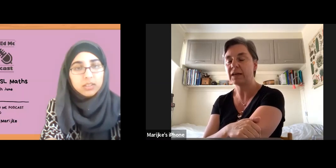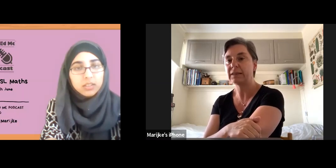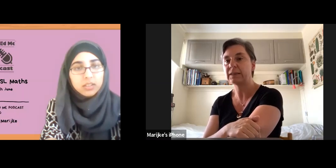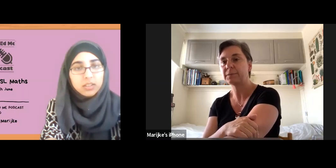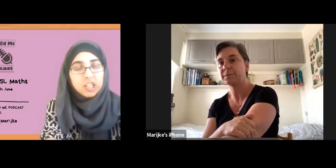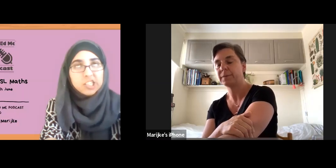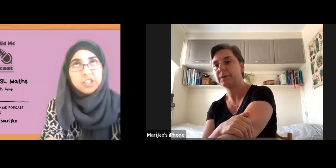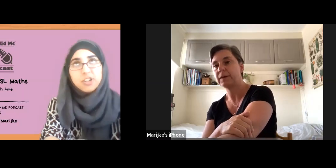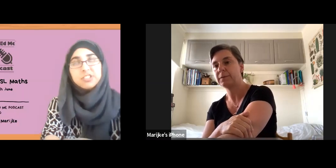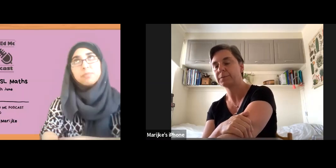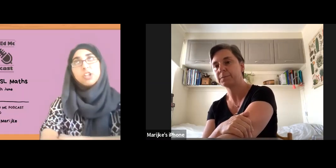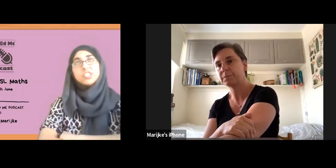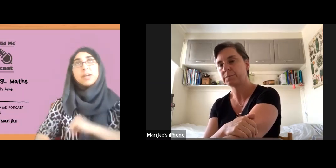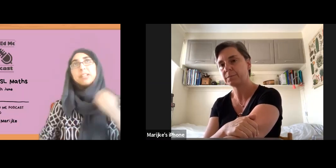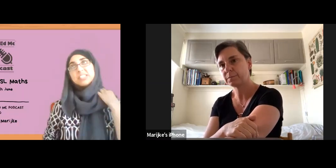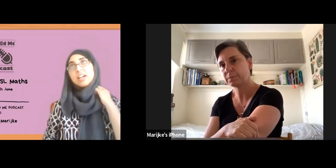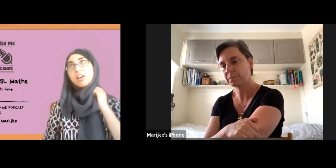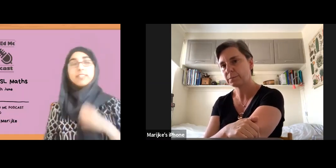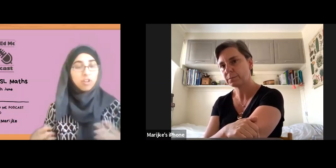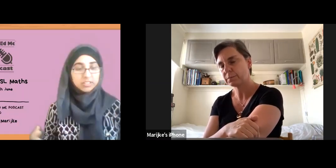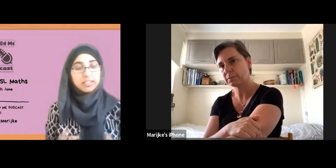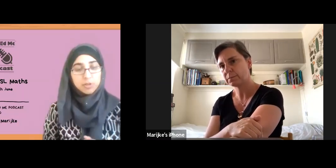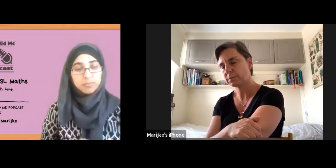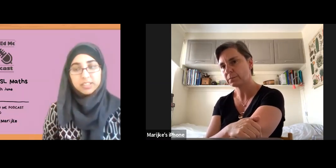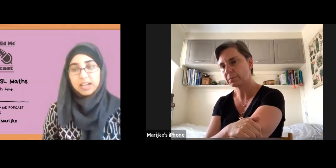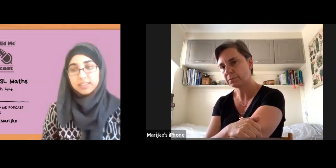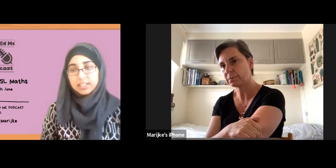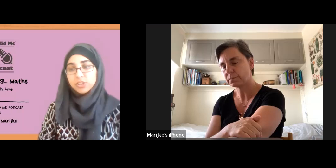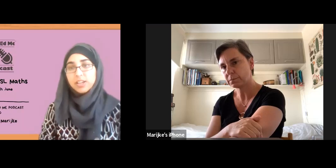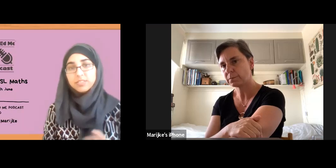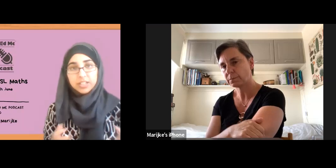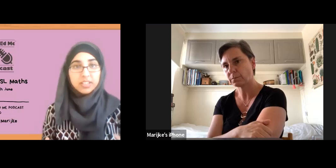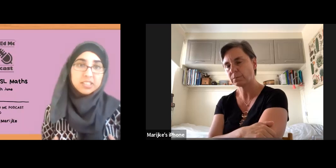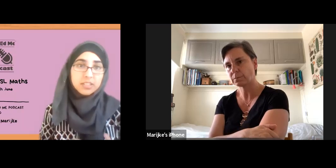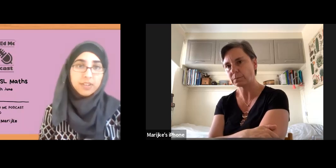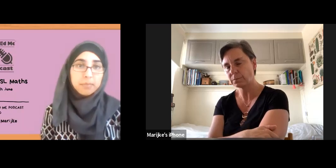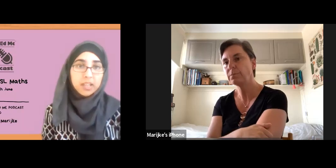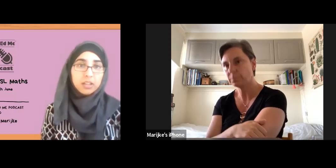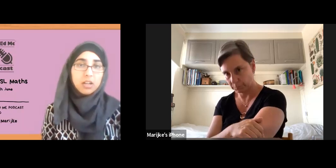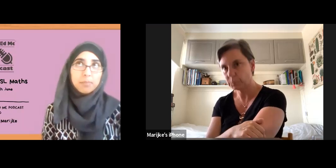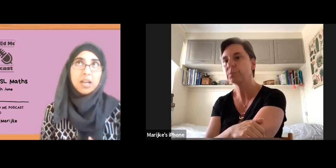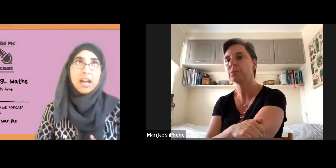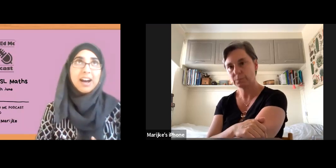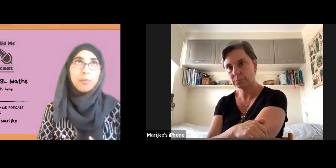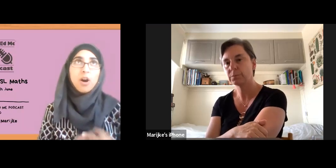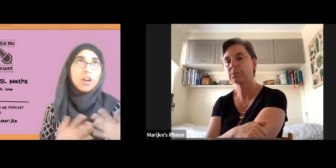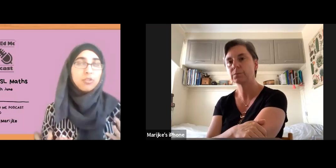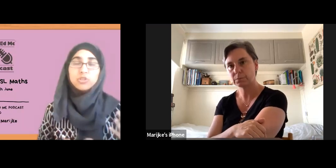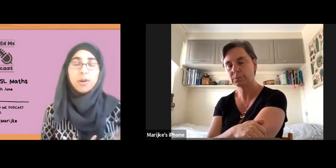find. So those families that are in lockdown at the moment, and they do have deaf kids in the family, what are your top